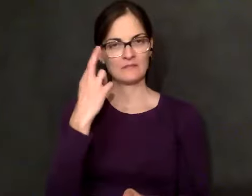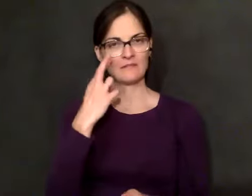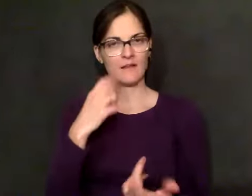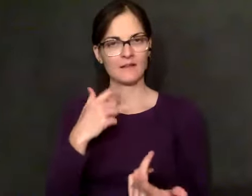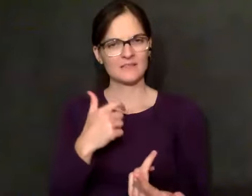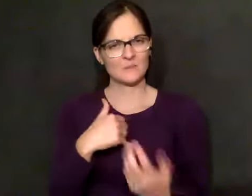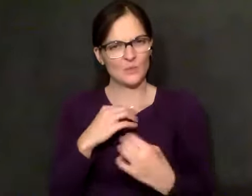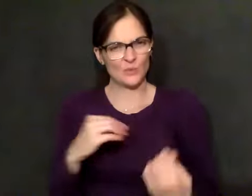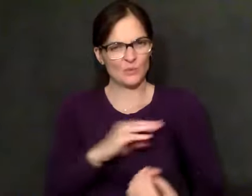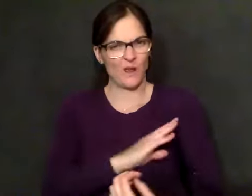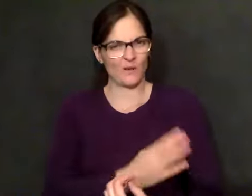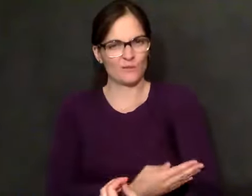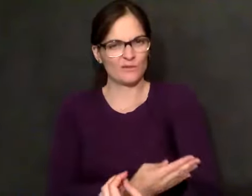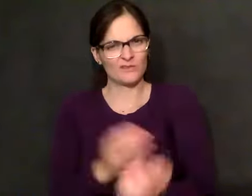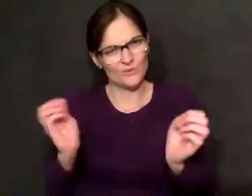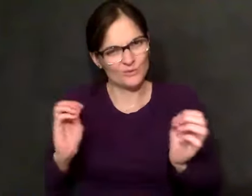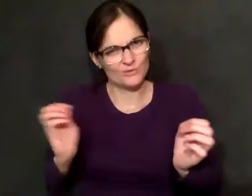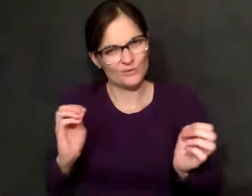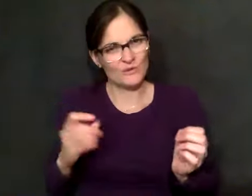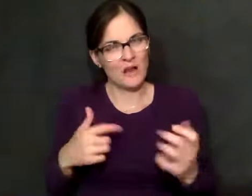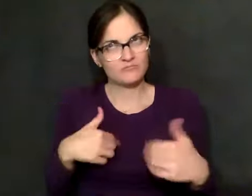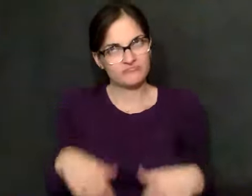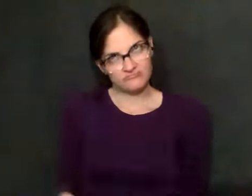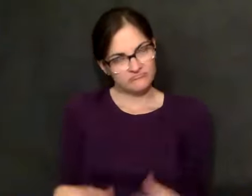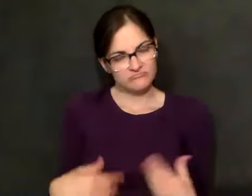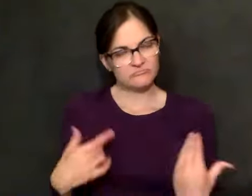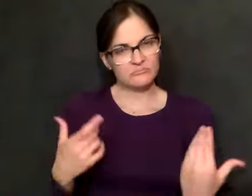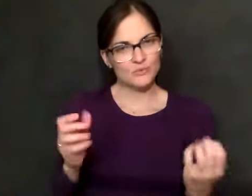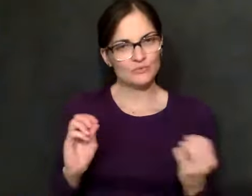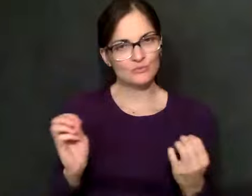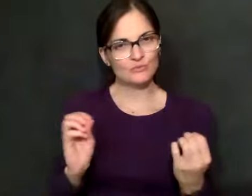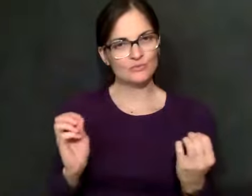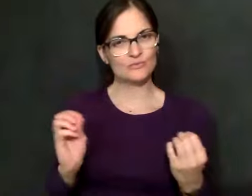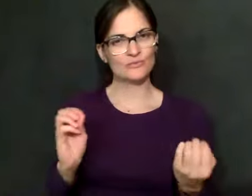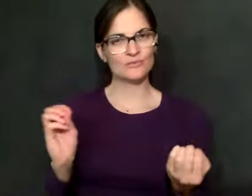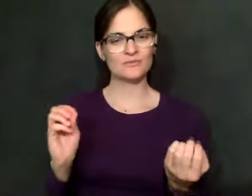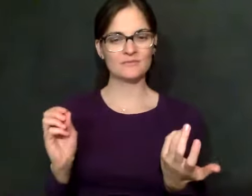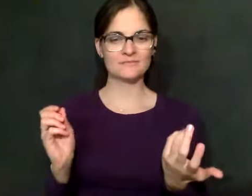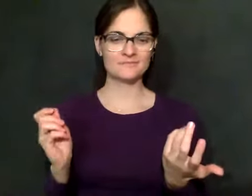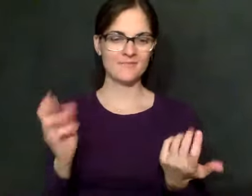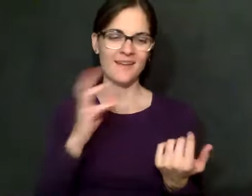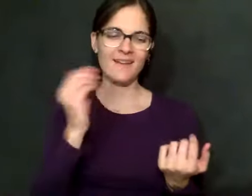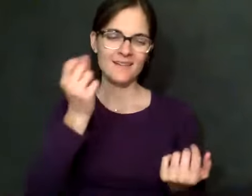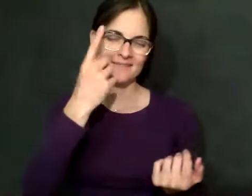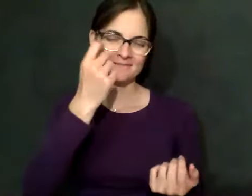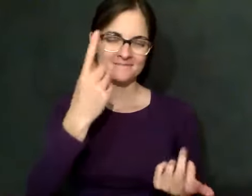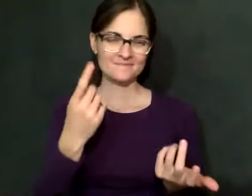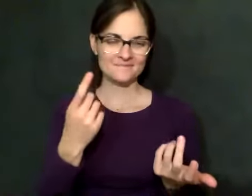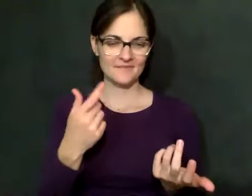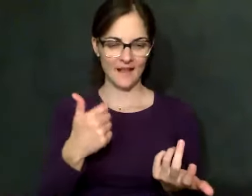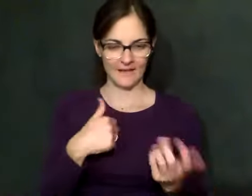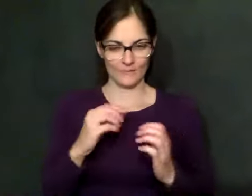basically anything external to me. Of course, it says powerless over alcohol, but I've learned over the years we can add anything to that.